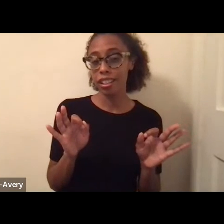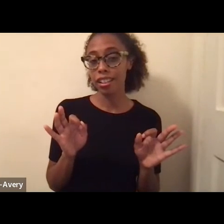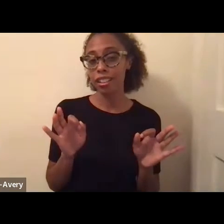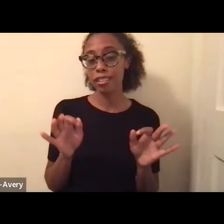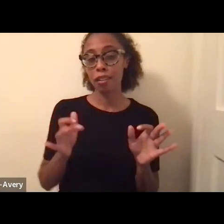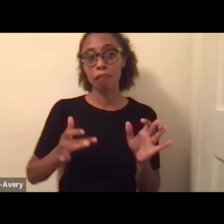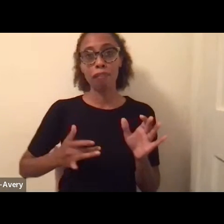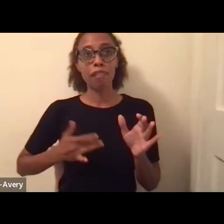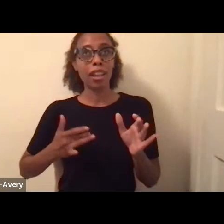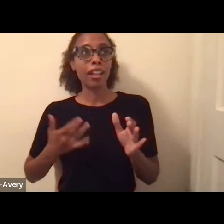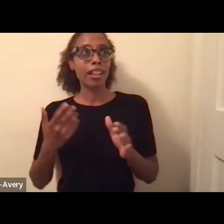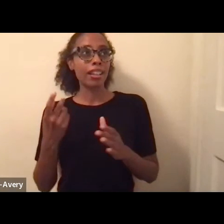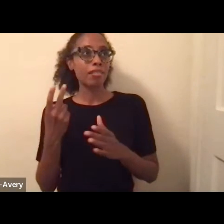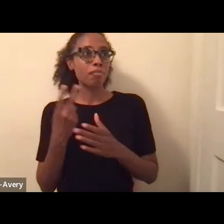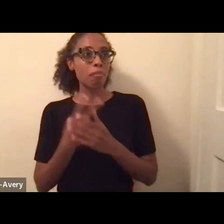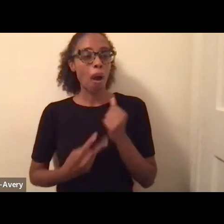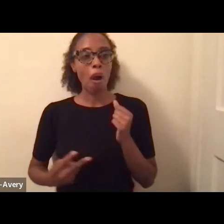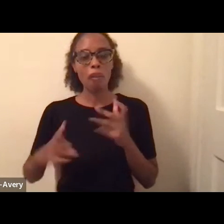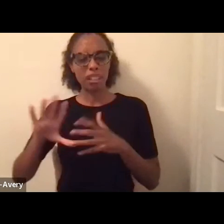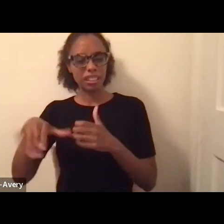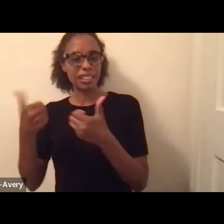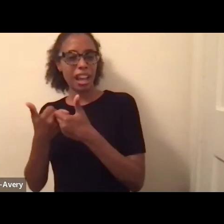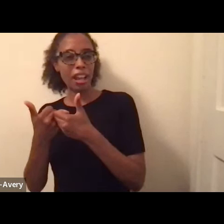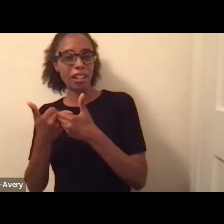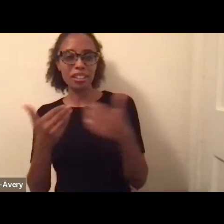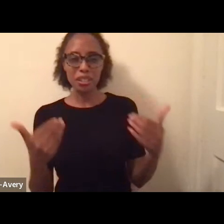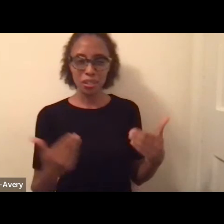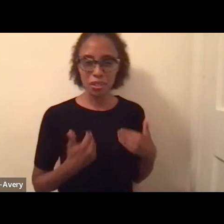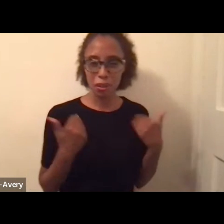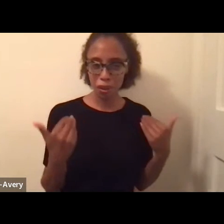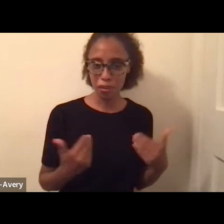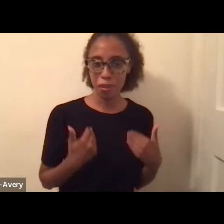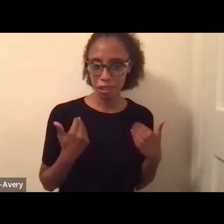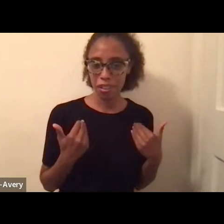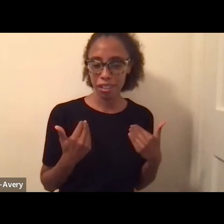both challenged and joyful,